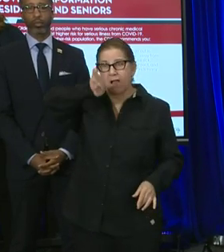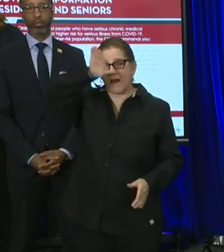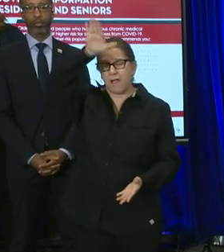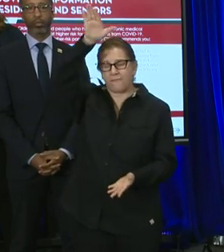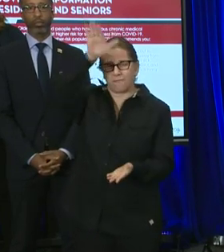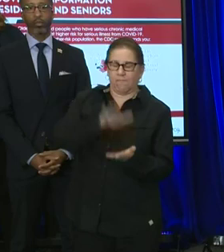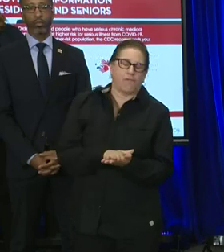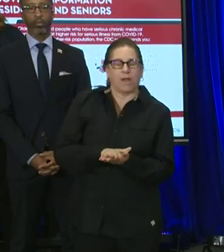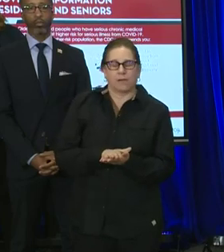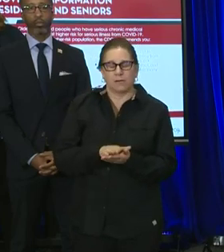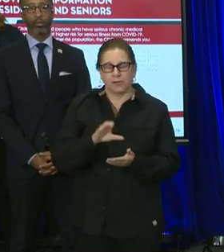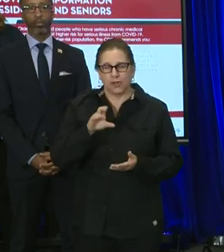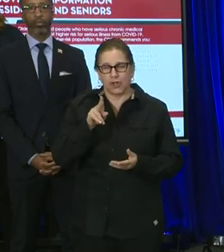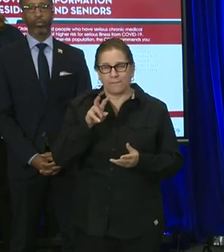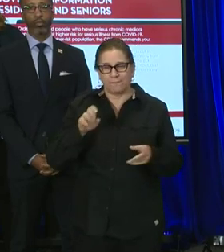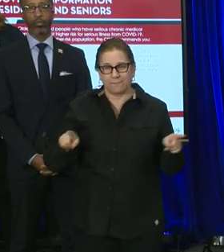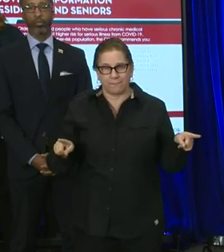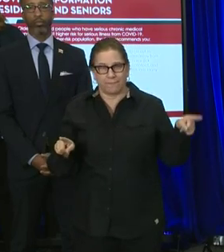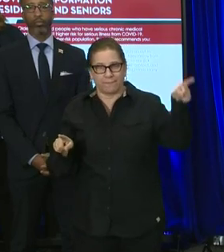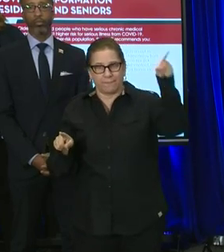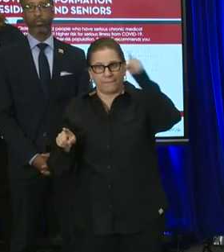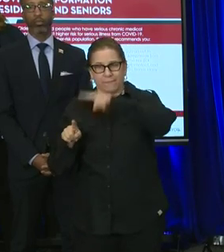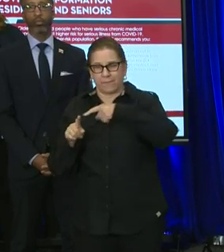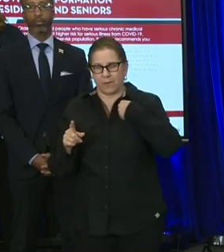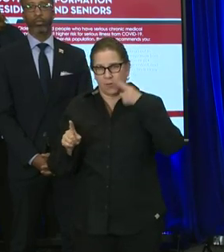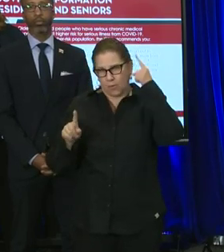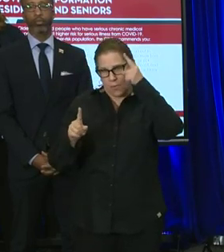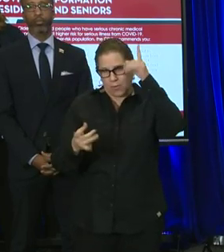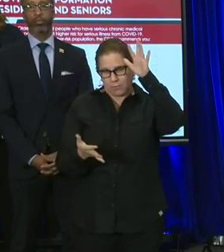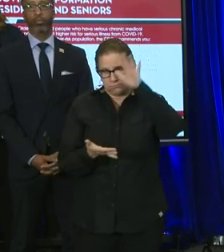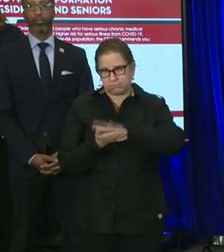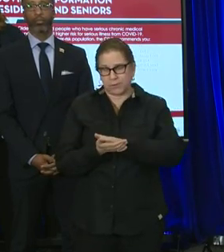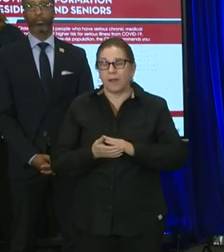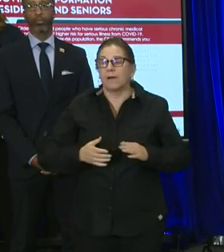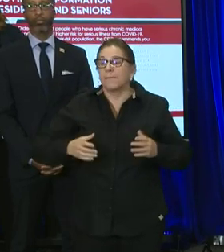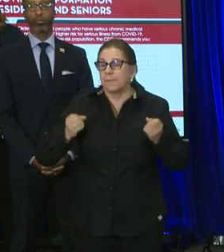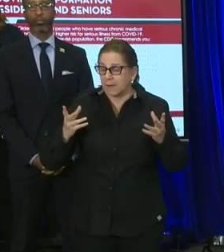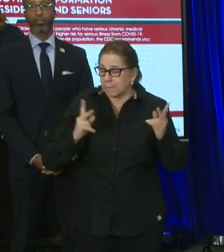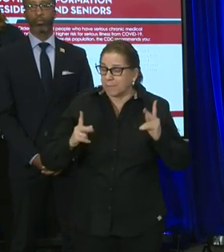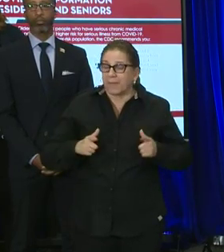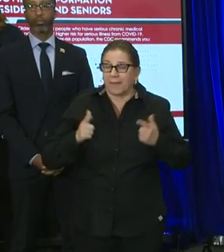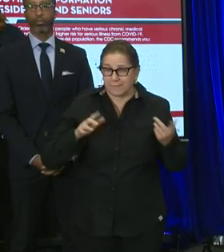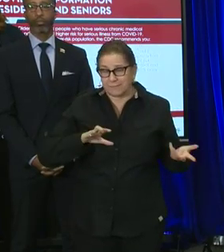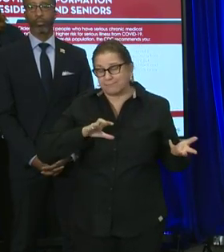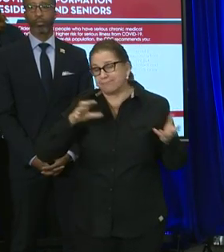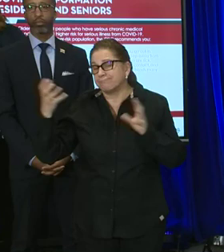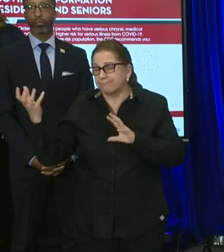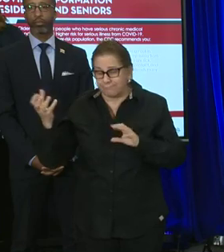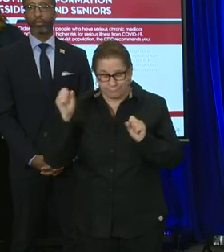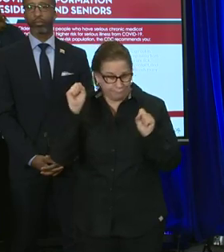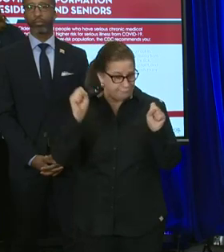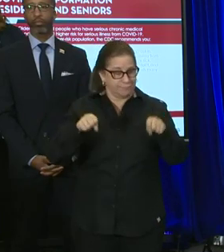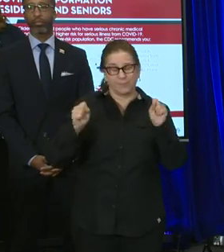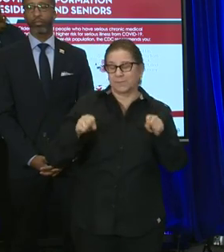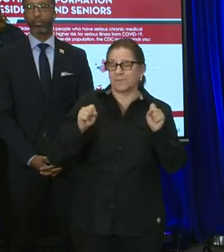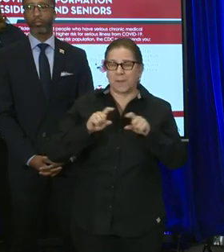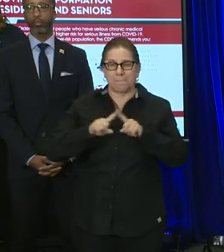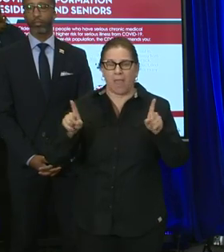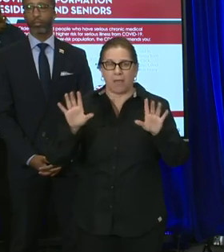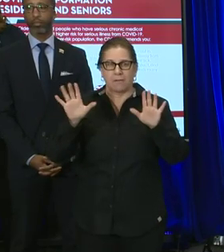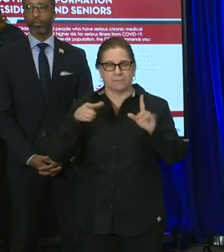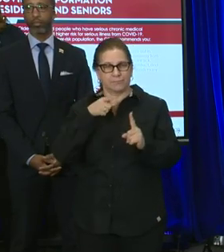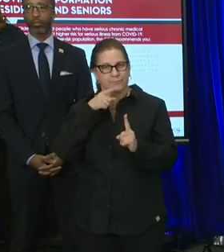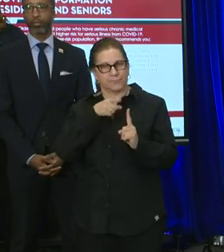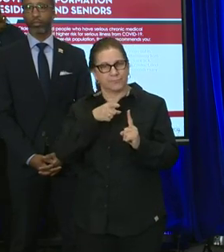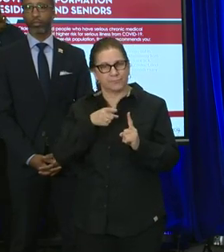sacrifices, we know, will save lives in our city and in our country. We are in this together, and we will get through it together. And when we get